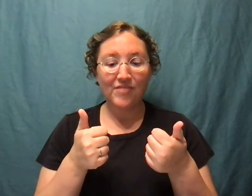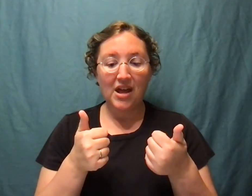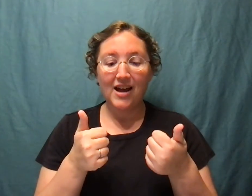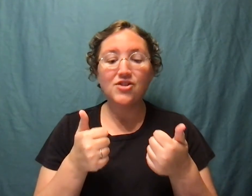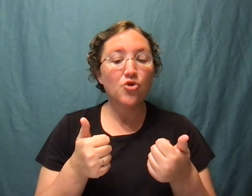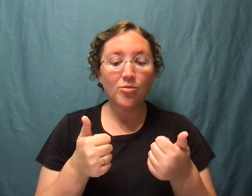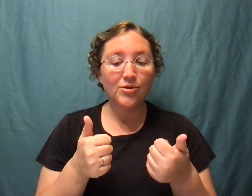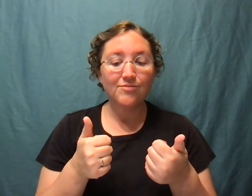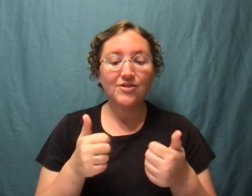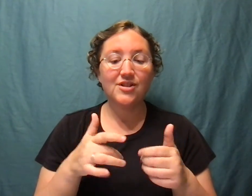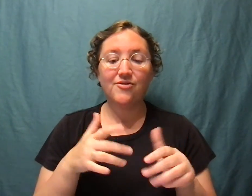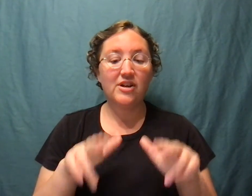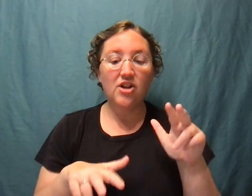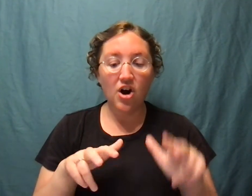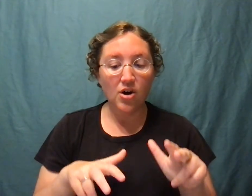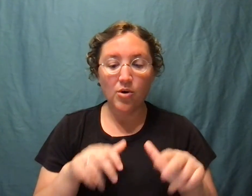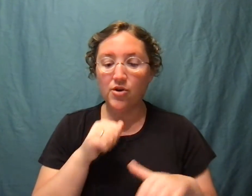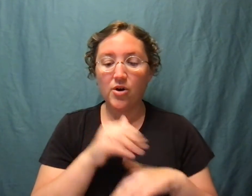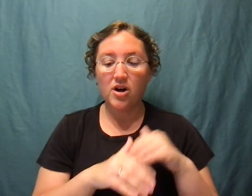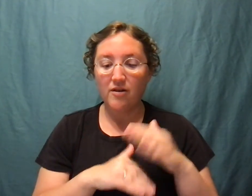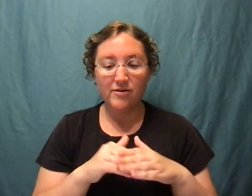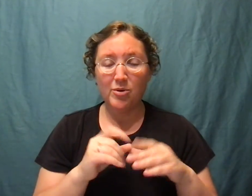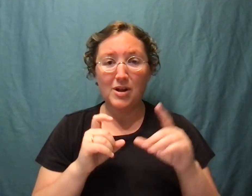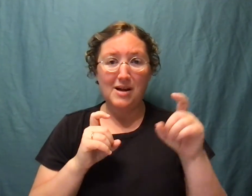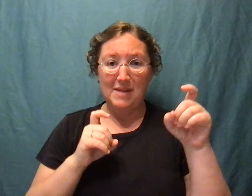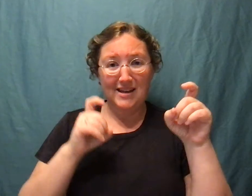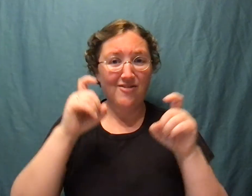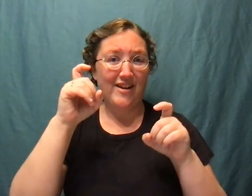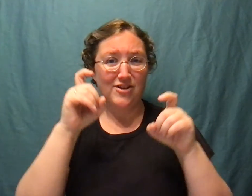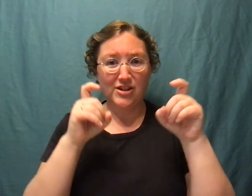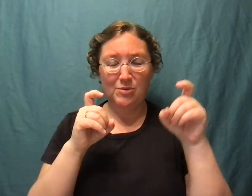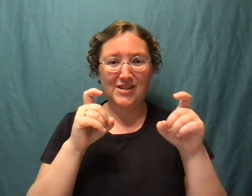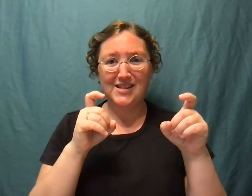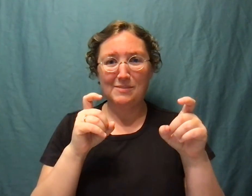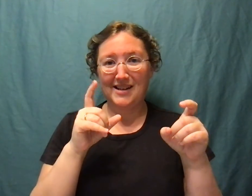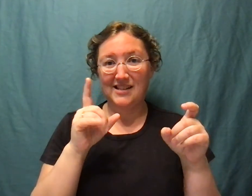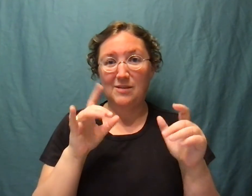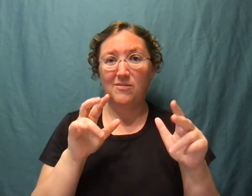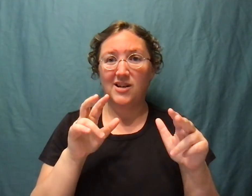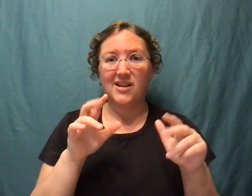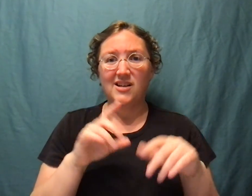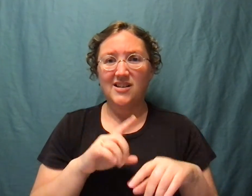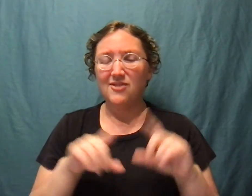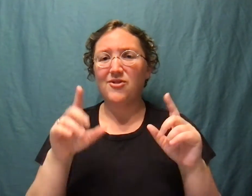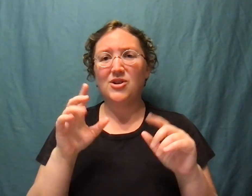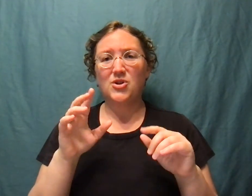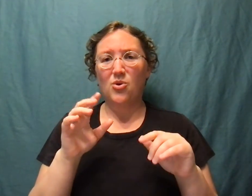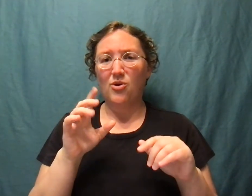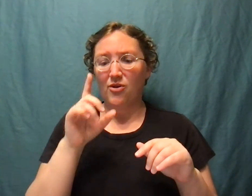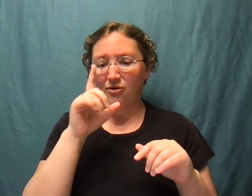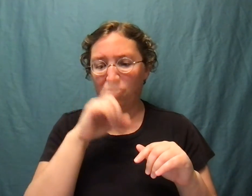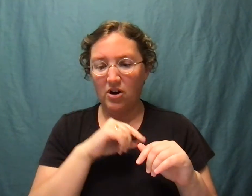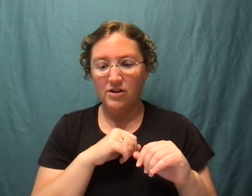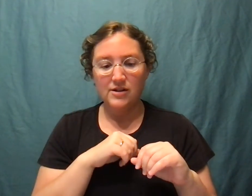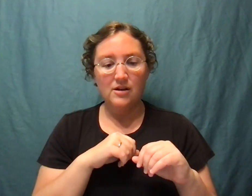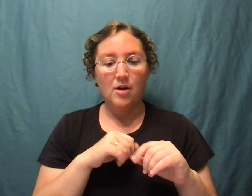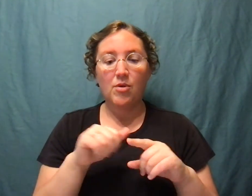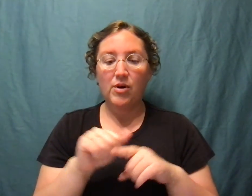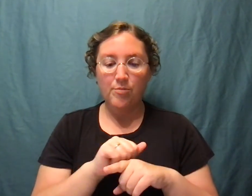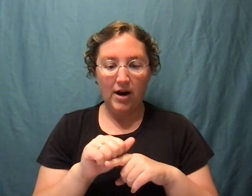It's normal to feel awkward or uncomfortable making facial expressions that might seem different or false. But with